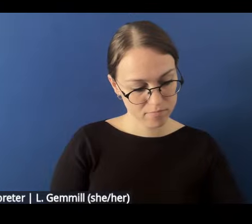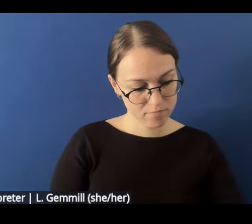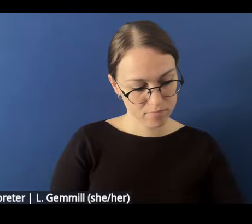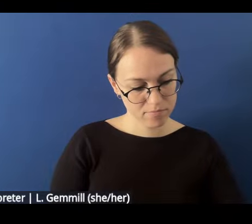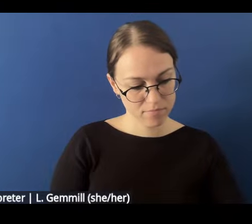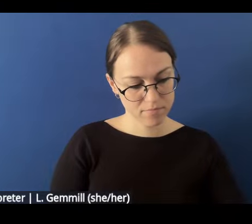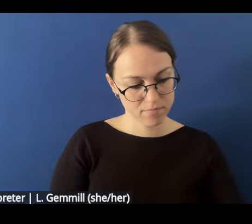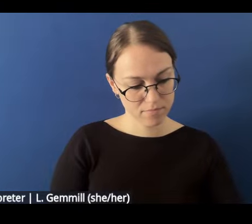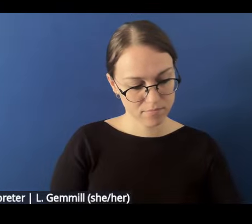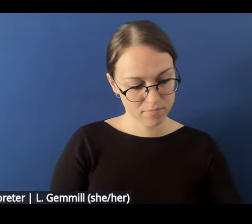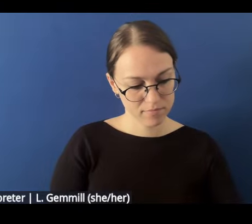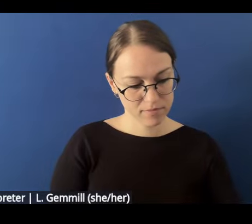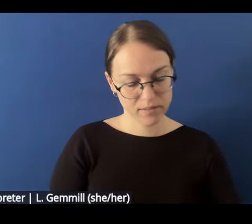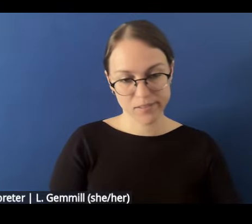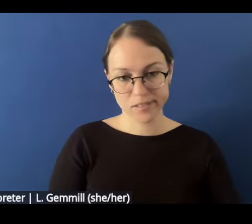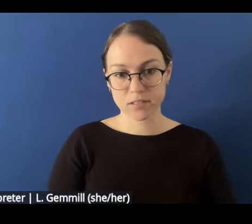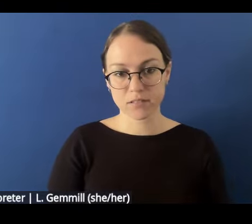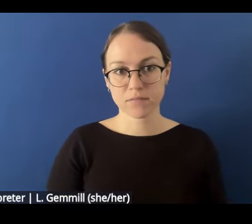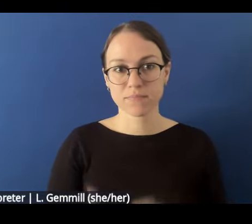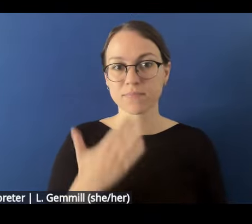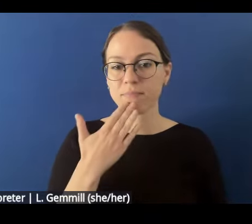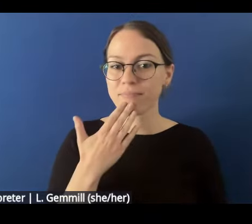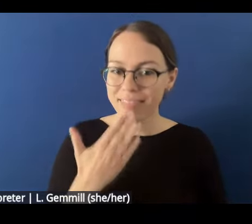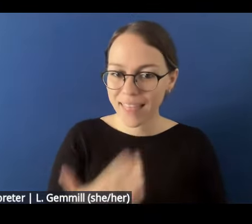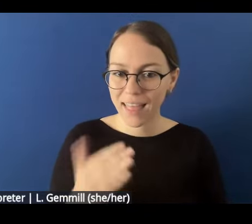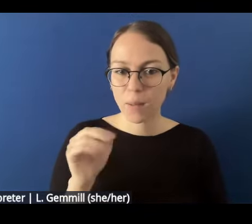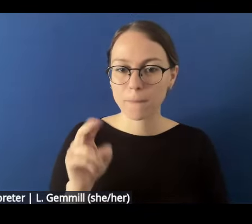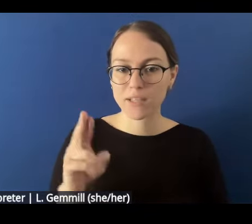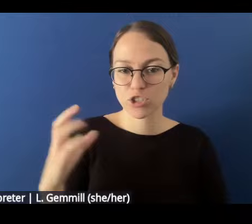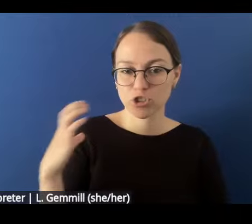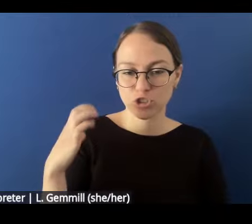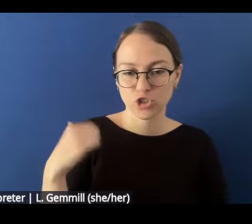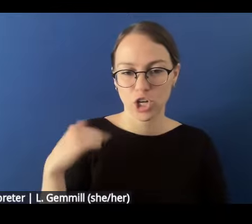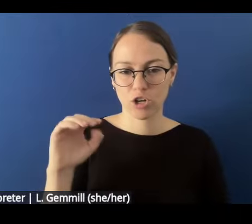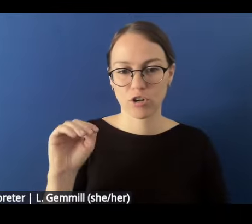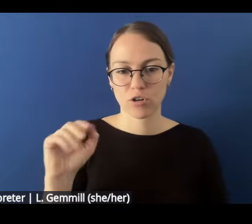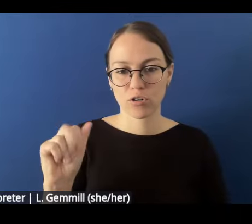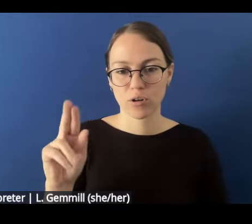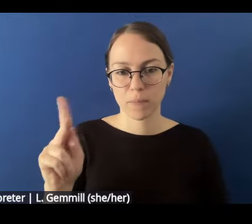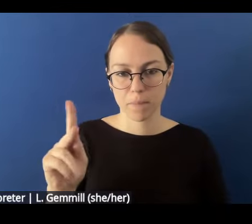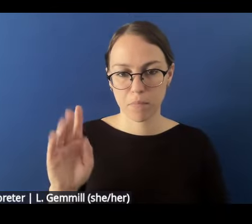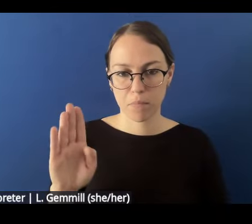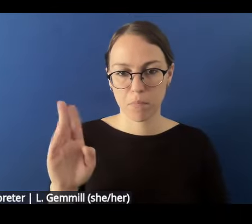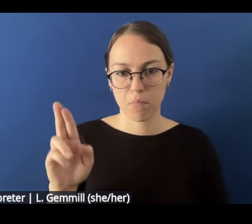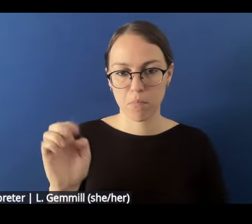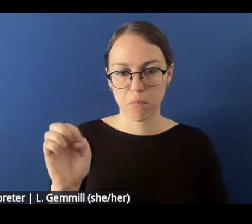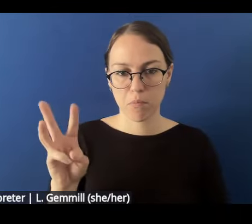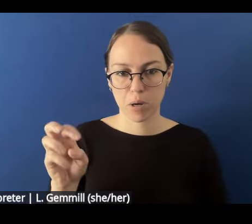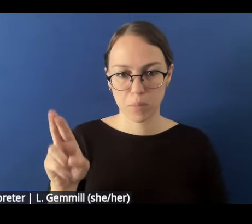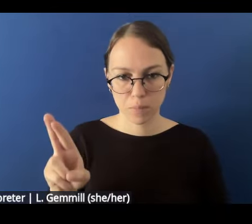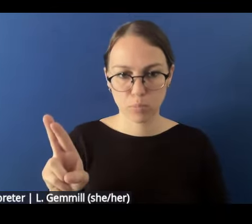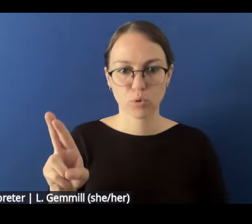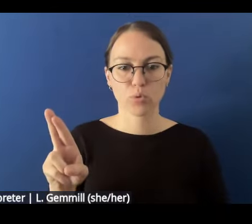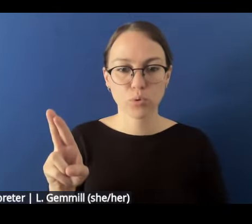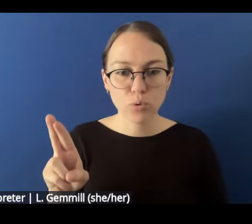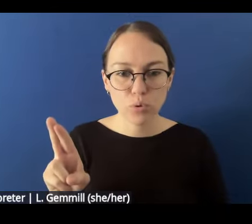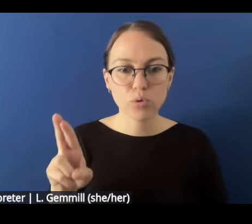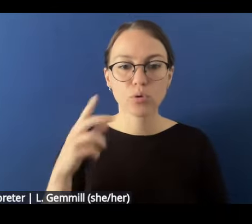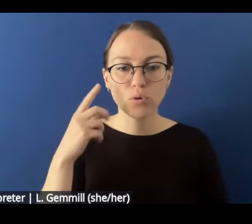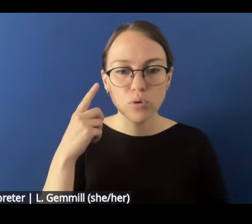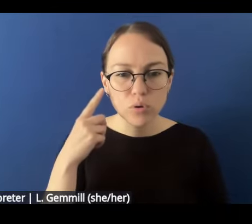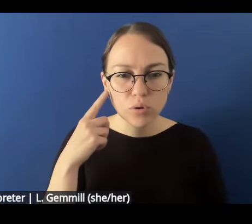Thank you, Mr. Chair. Mark Brewer, I'm of the Goodman Act. I'm appearing in my personal capacity here this morning. I've been appearing before this board since the late